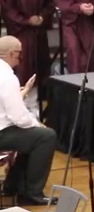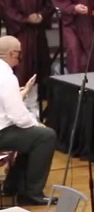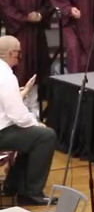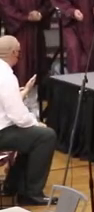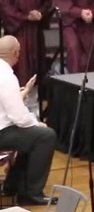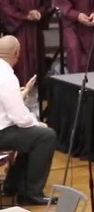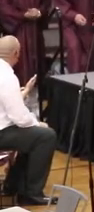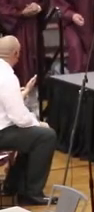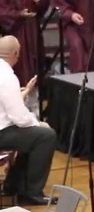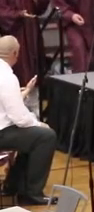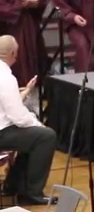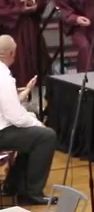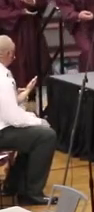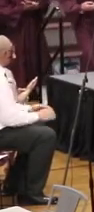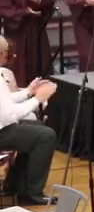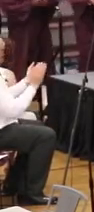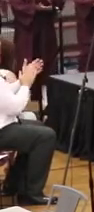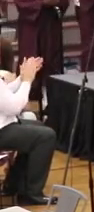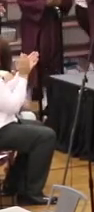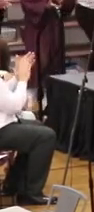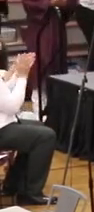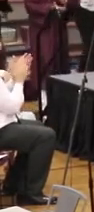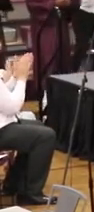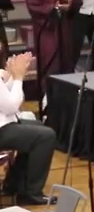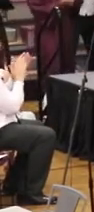Rich William Aubin.